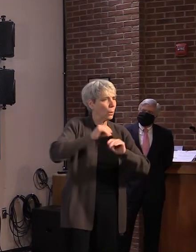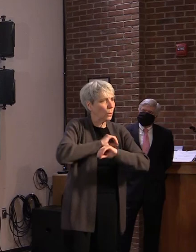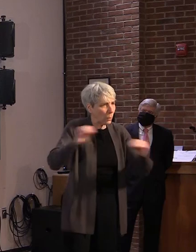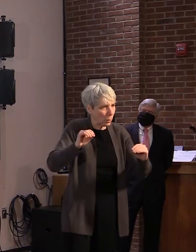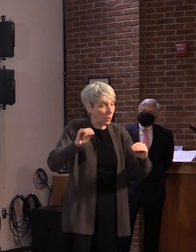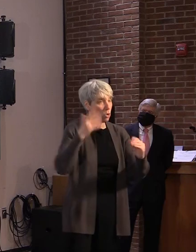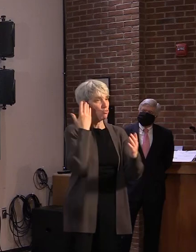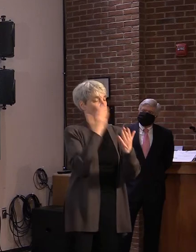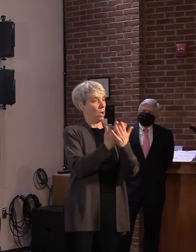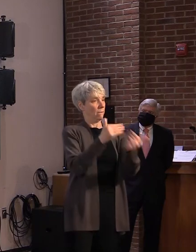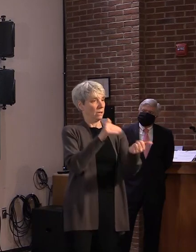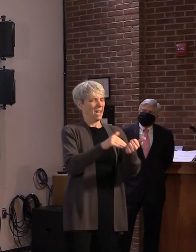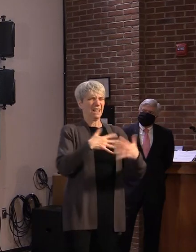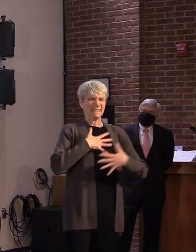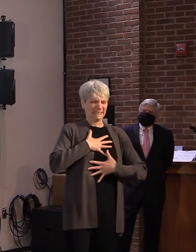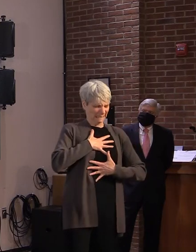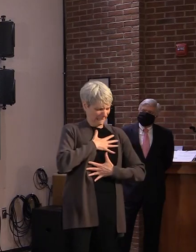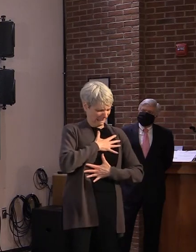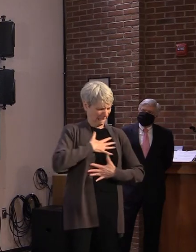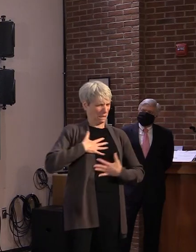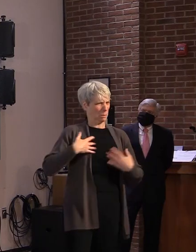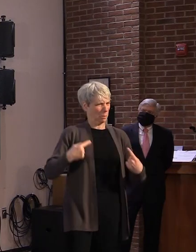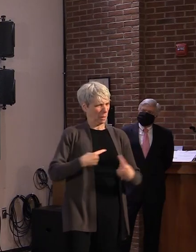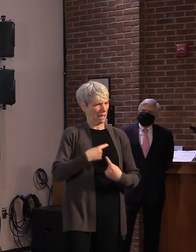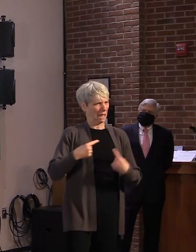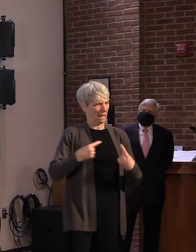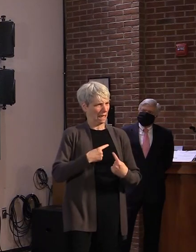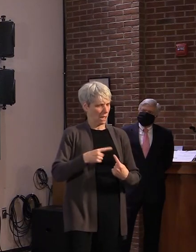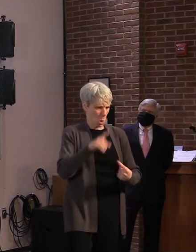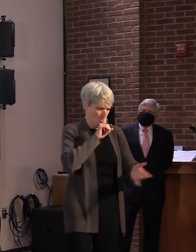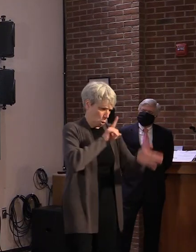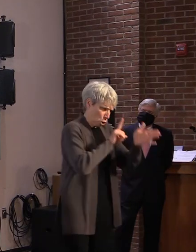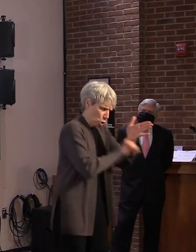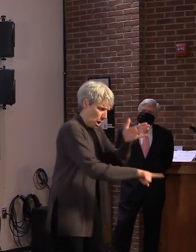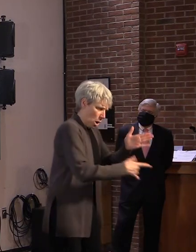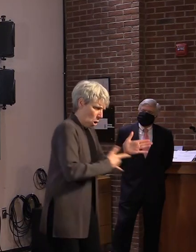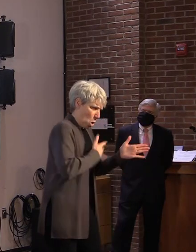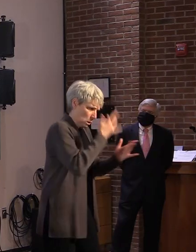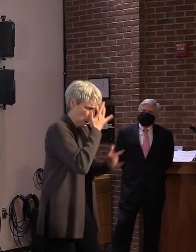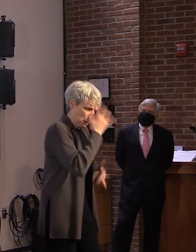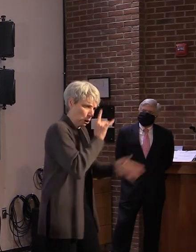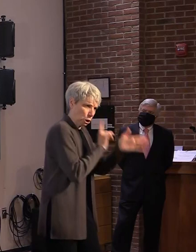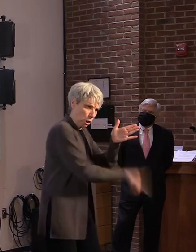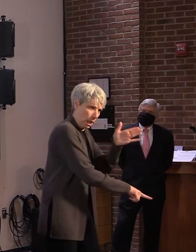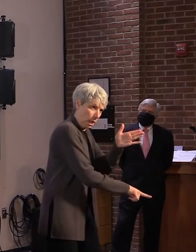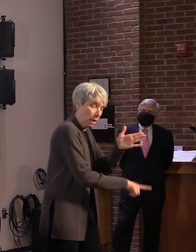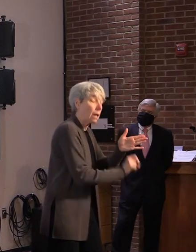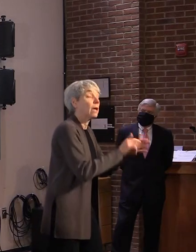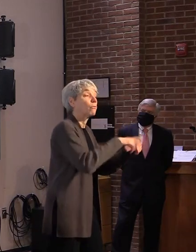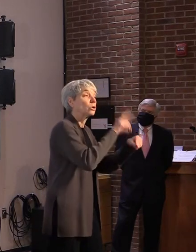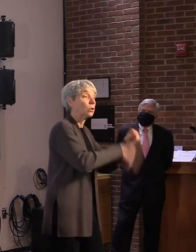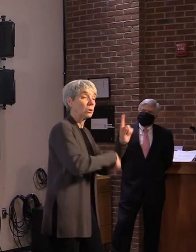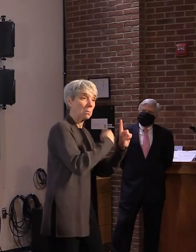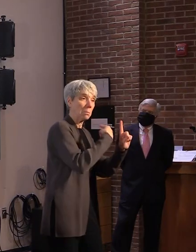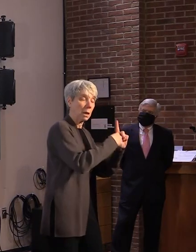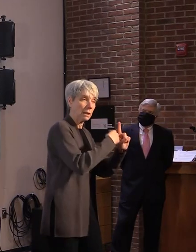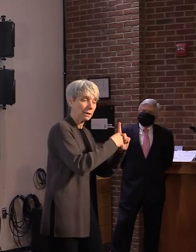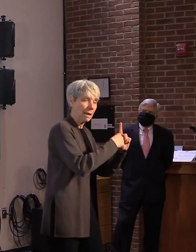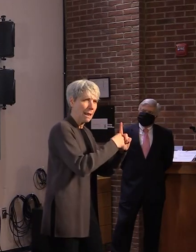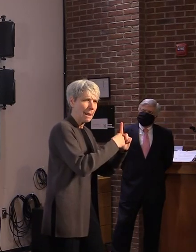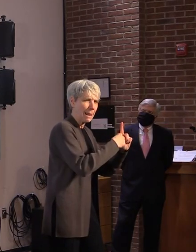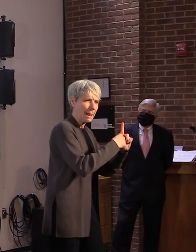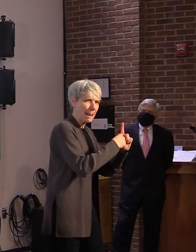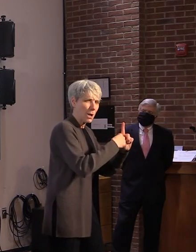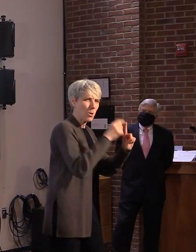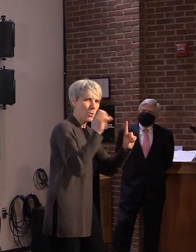uncomfortable chest pain. Well, if we did a test looking for heart disease in her and the test came out positive, because the